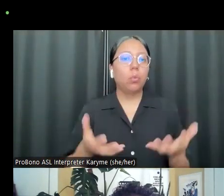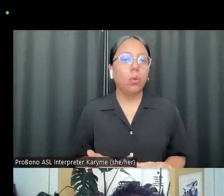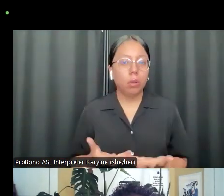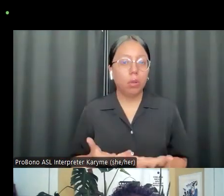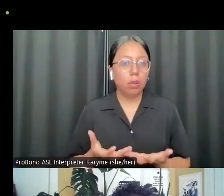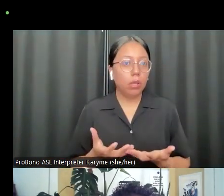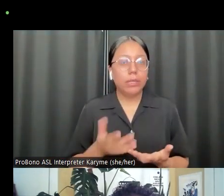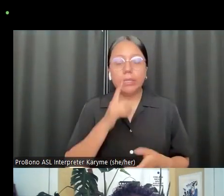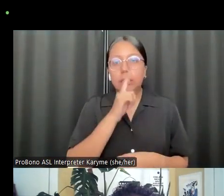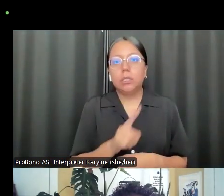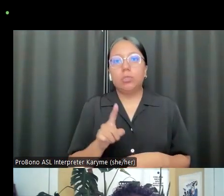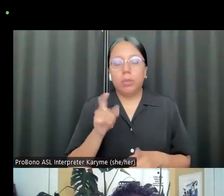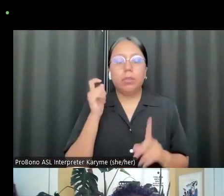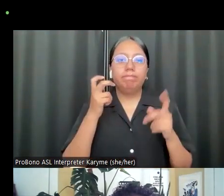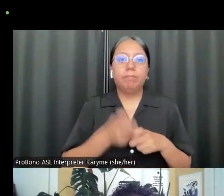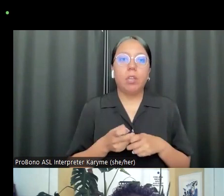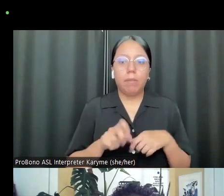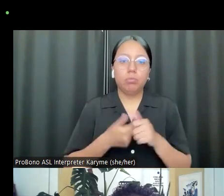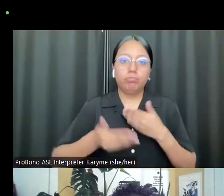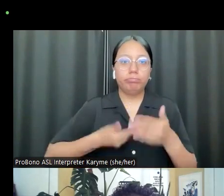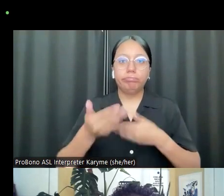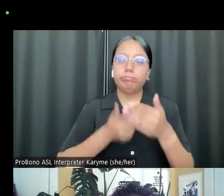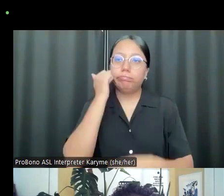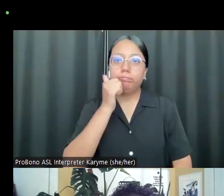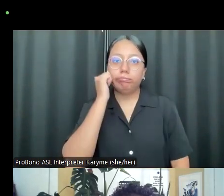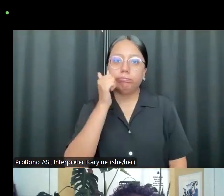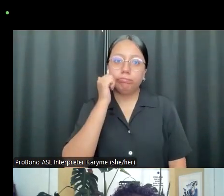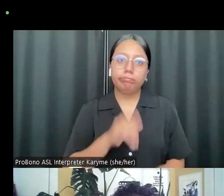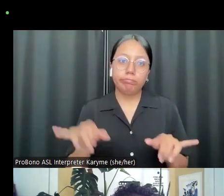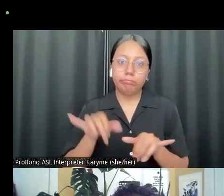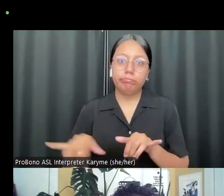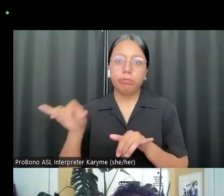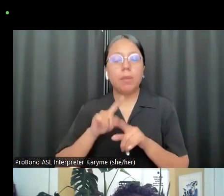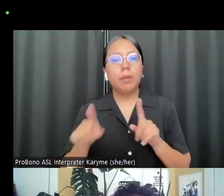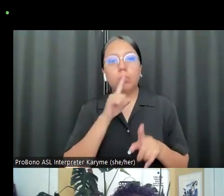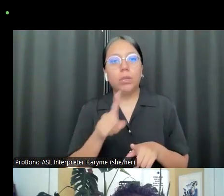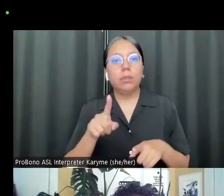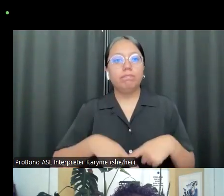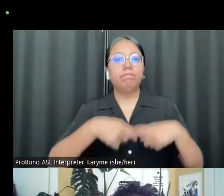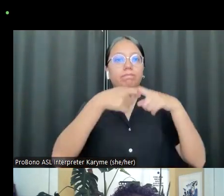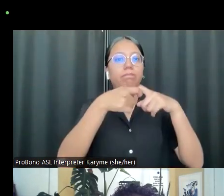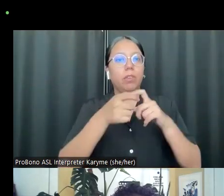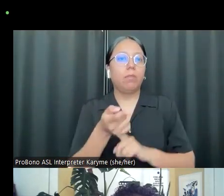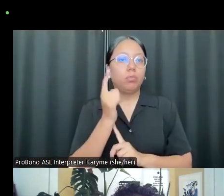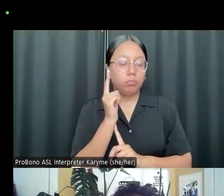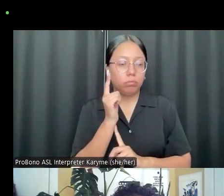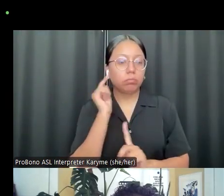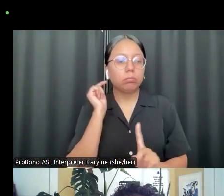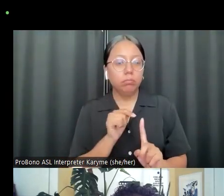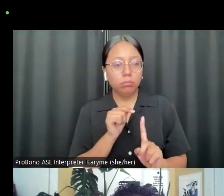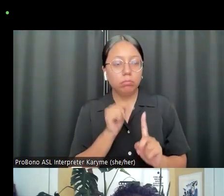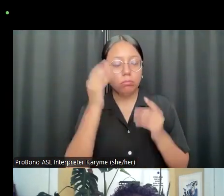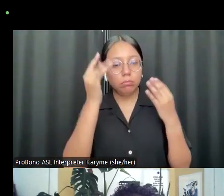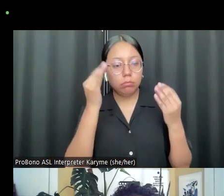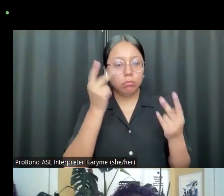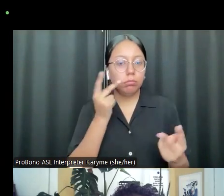usual. So, as always, let's think of our time together as a little pocket of possibility, a buoyant bubble